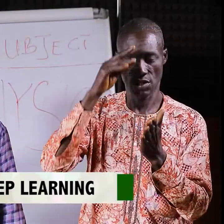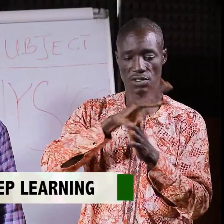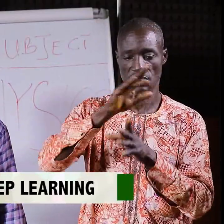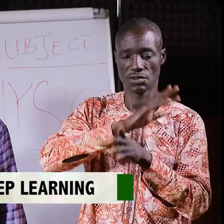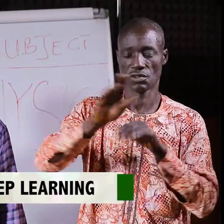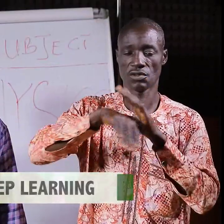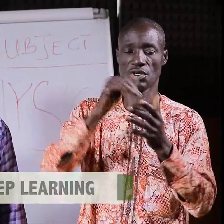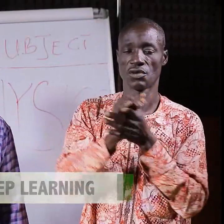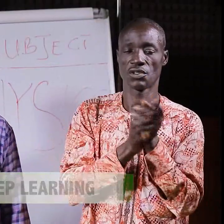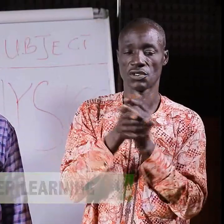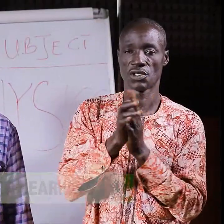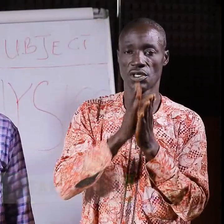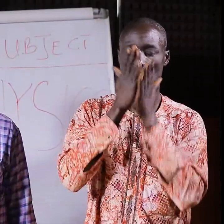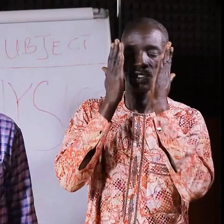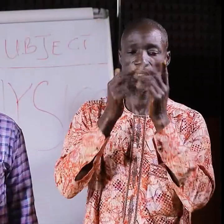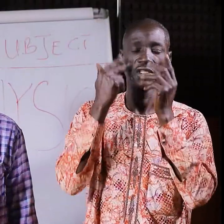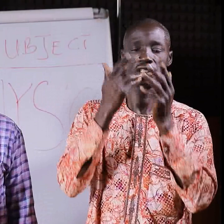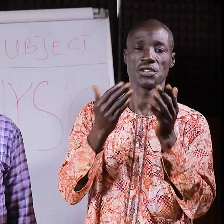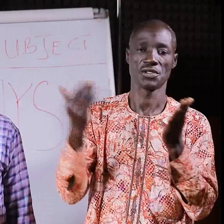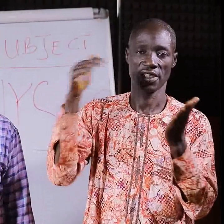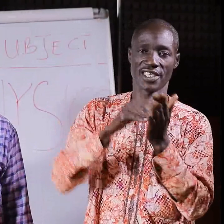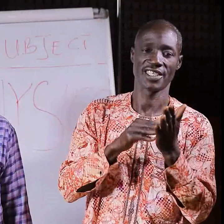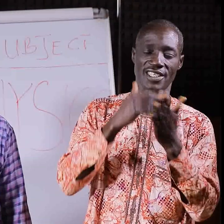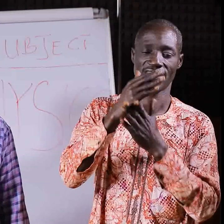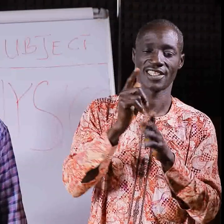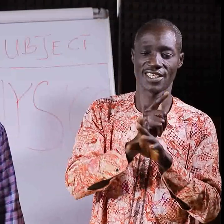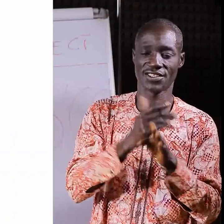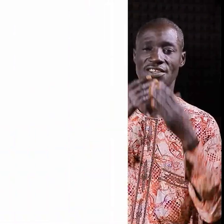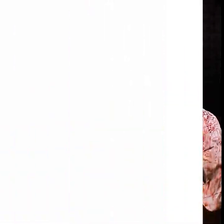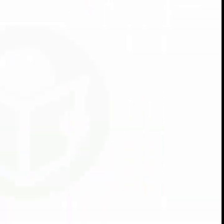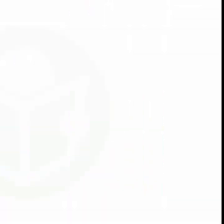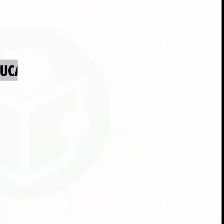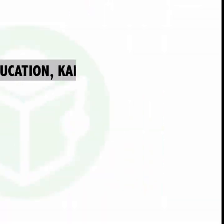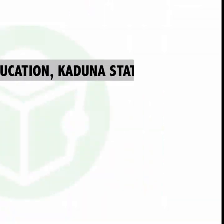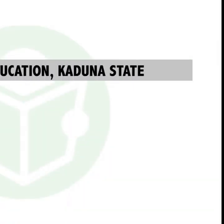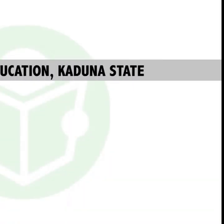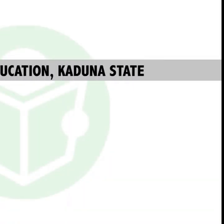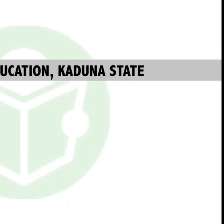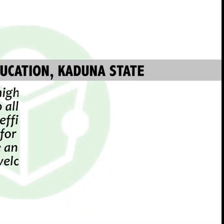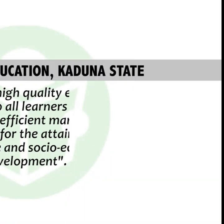learning. See you in our next lesson. Thank you.